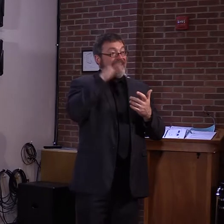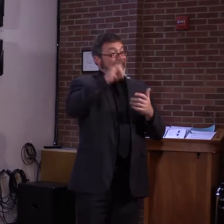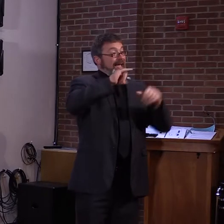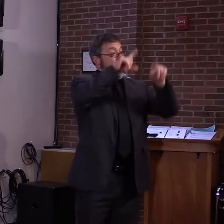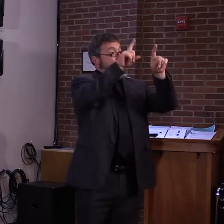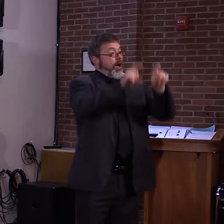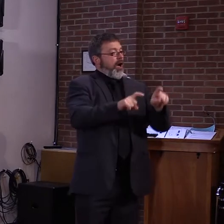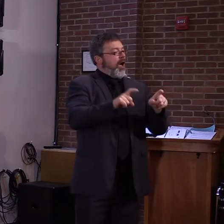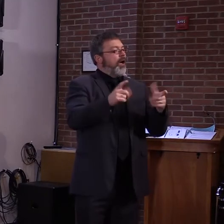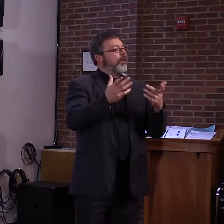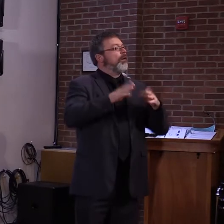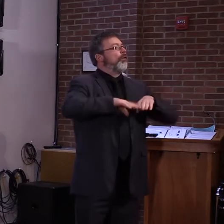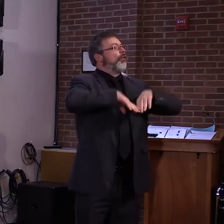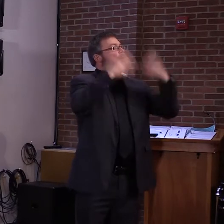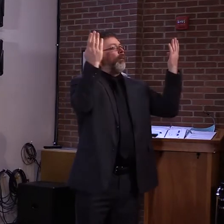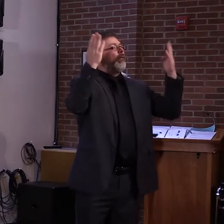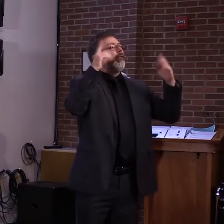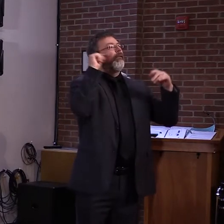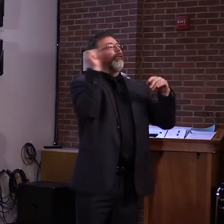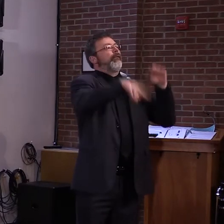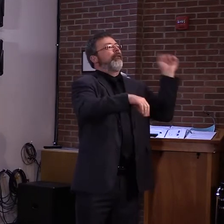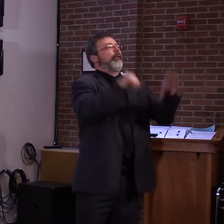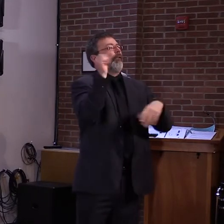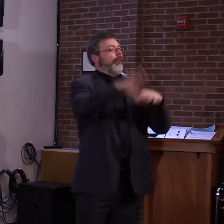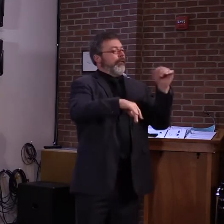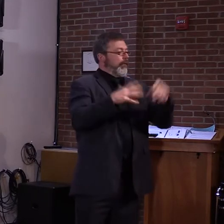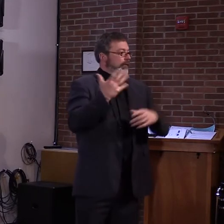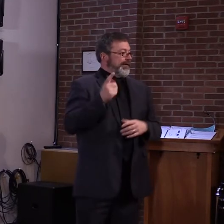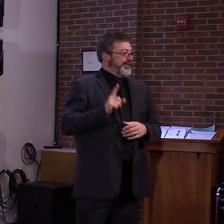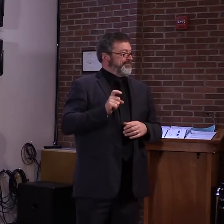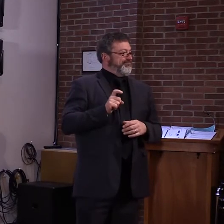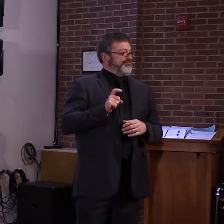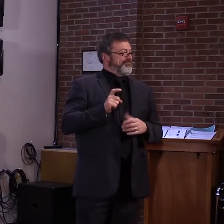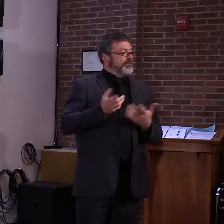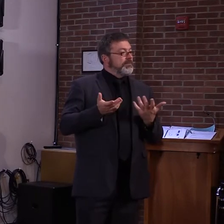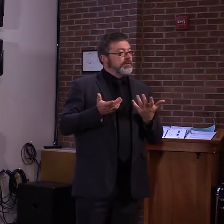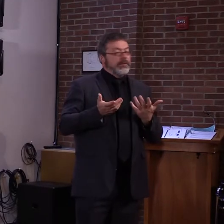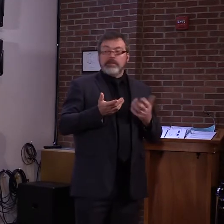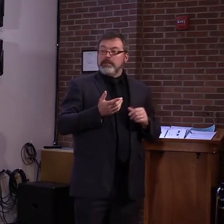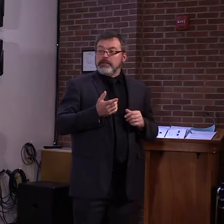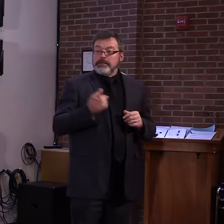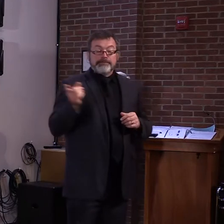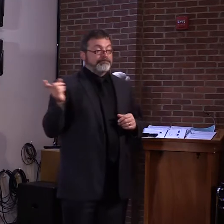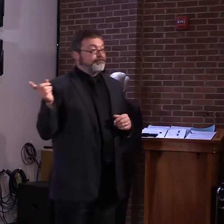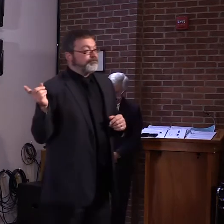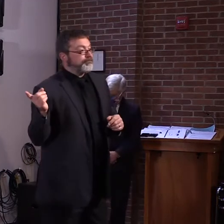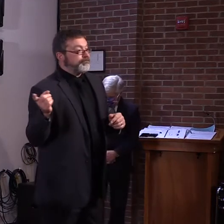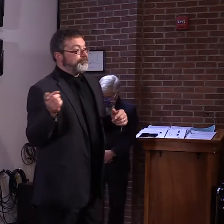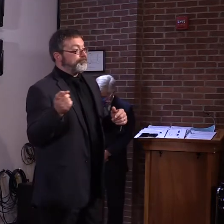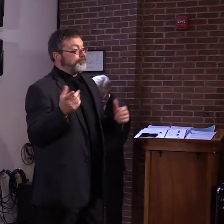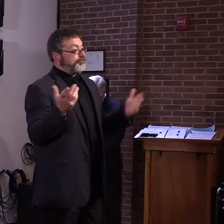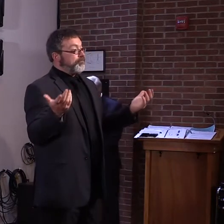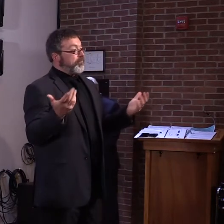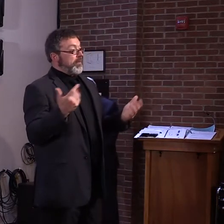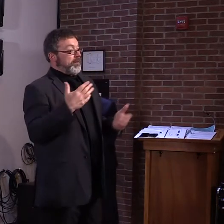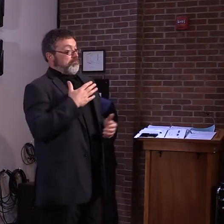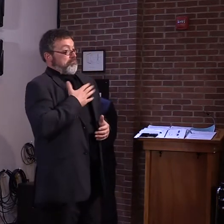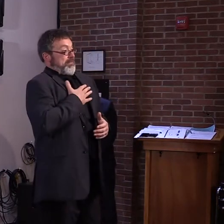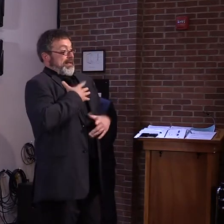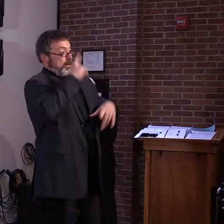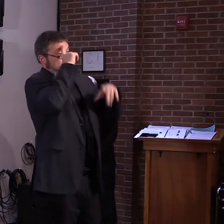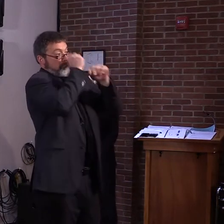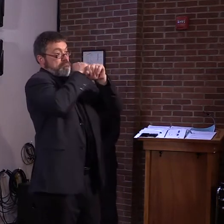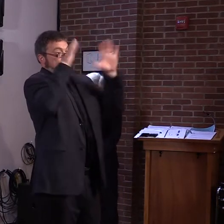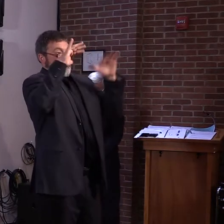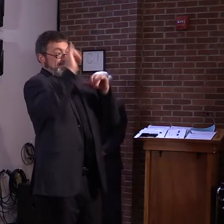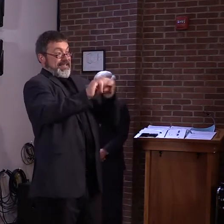But yeah, again, in some of it was based on averages as well. I think that there are some schools that are